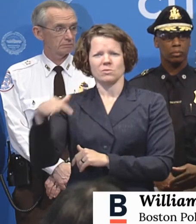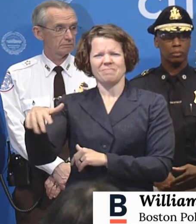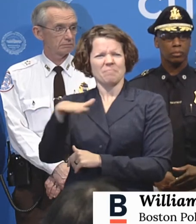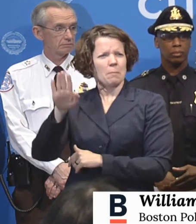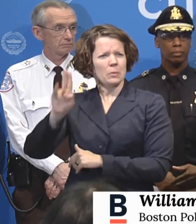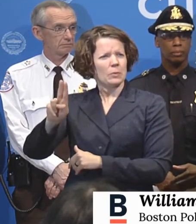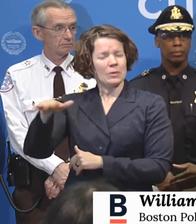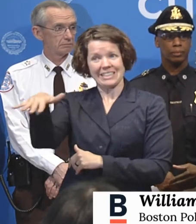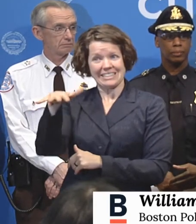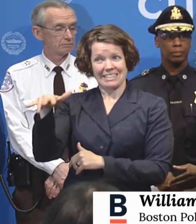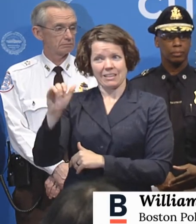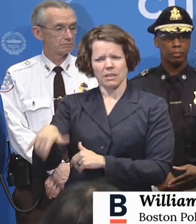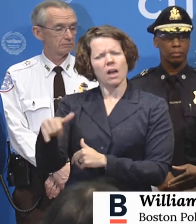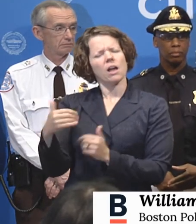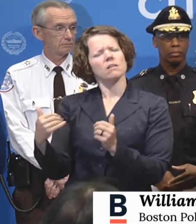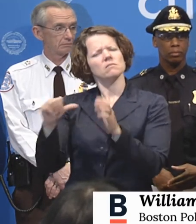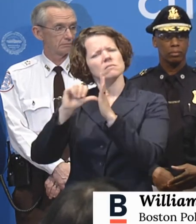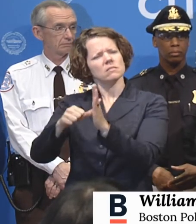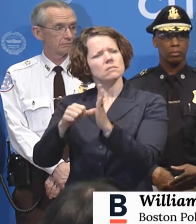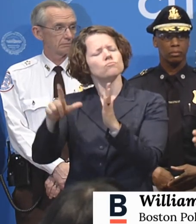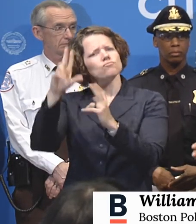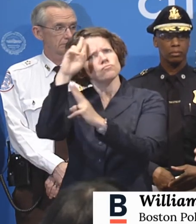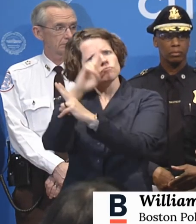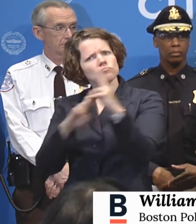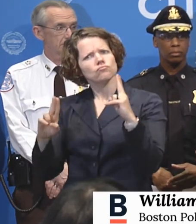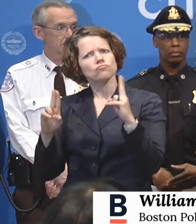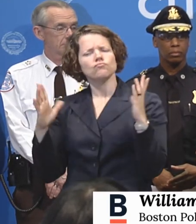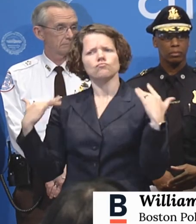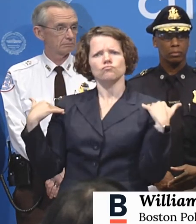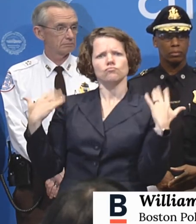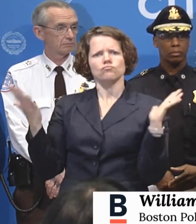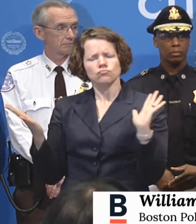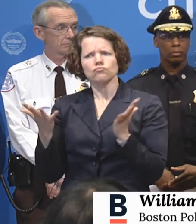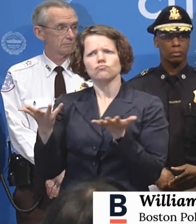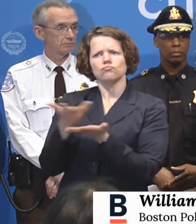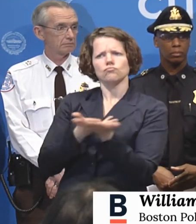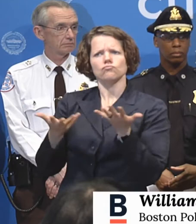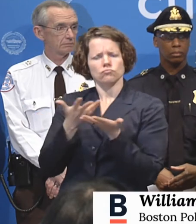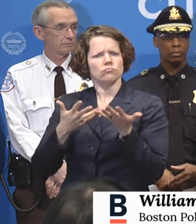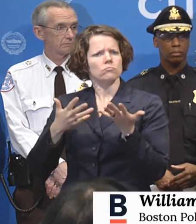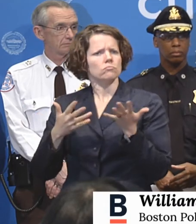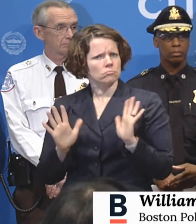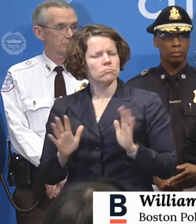each other. Be respectful because it's going to be very crowded.